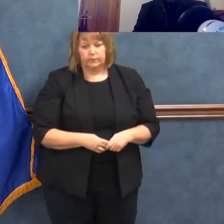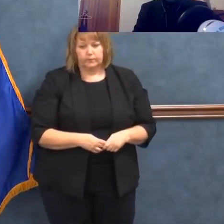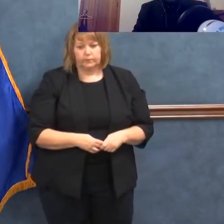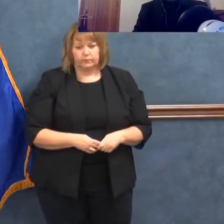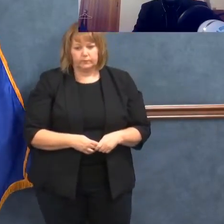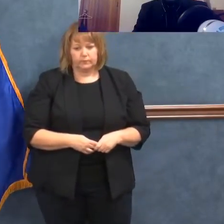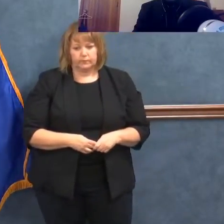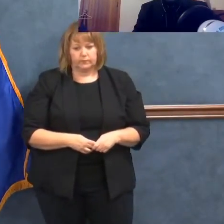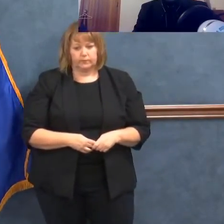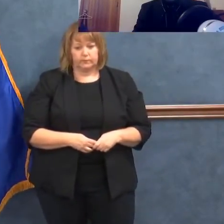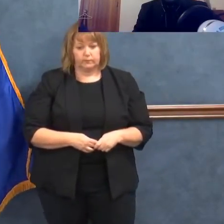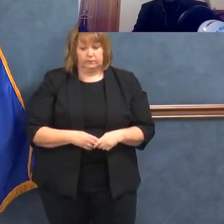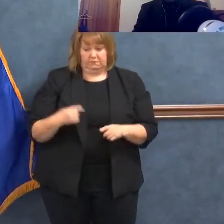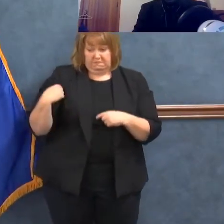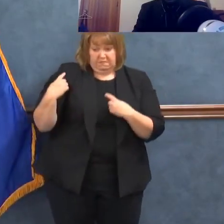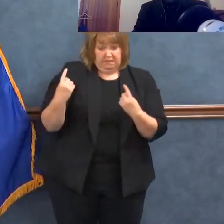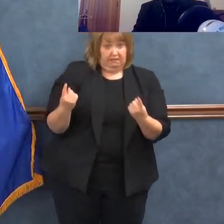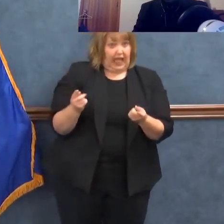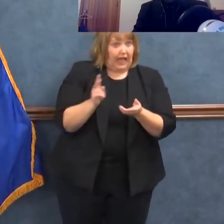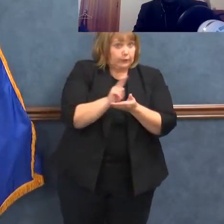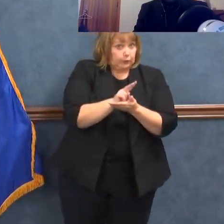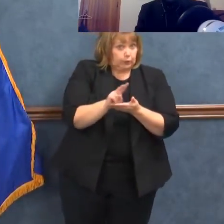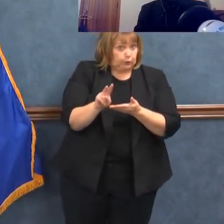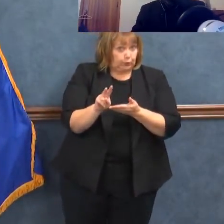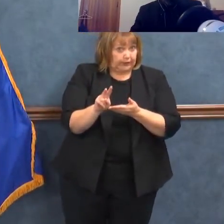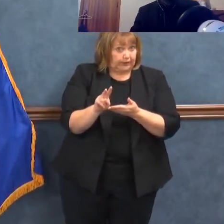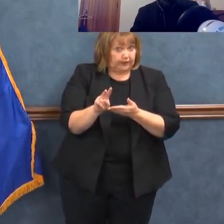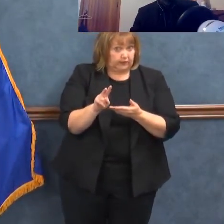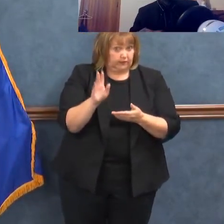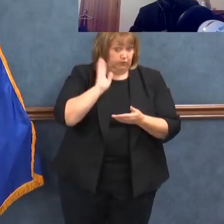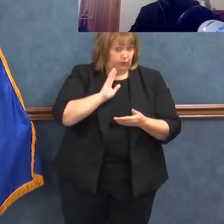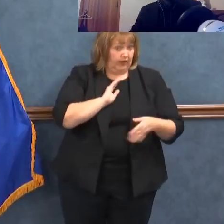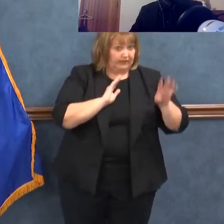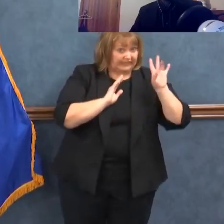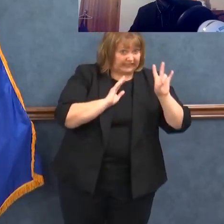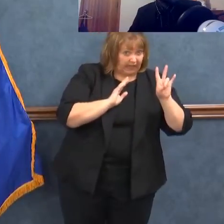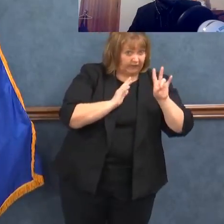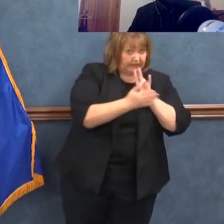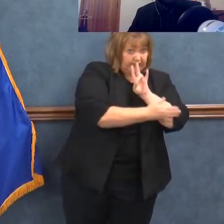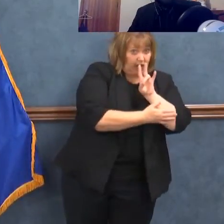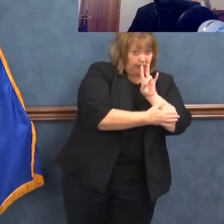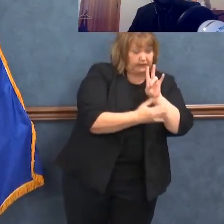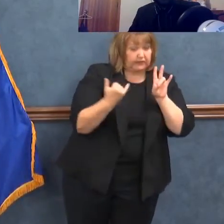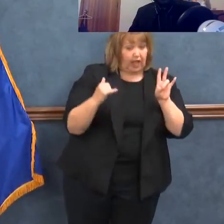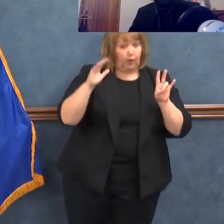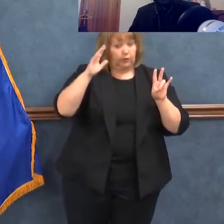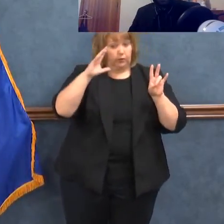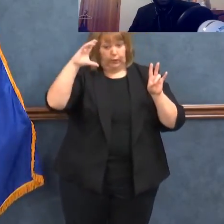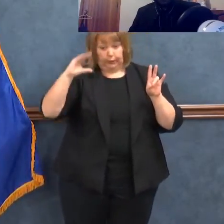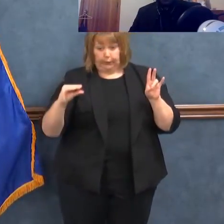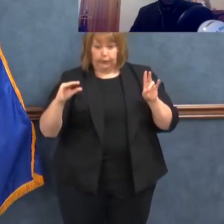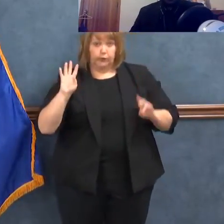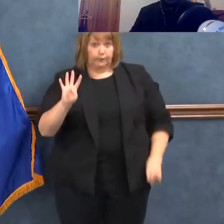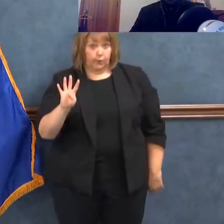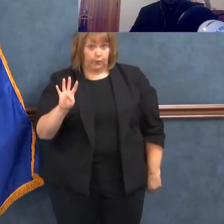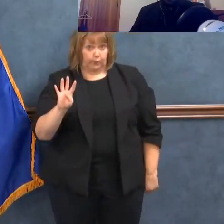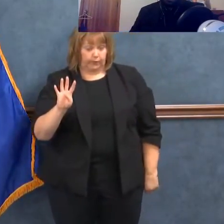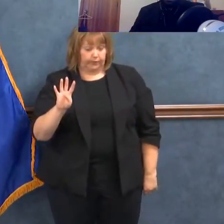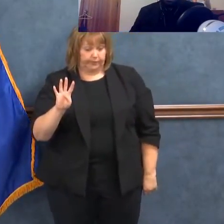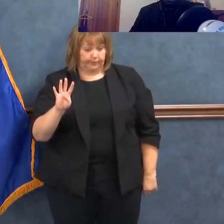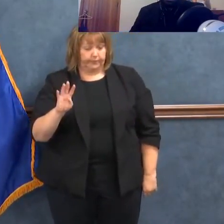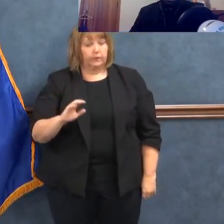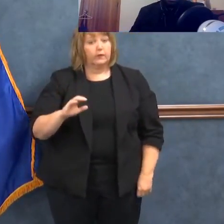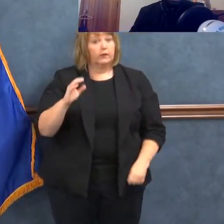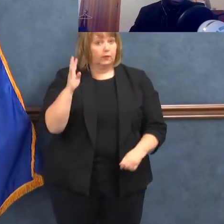Based on our 2-week review of the data, the list has shrunk to 4 counties: Clark, Elko, Nye,